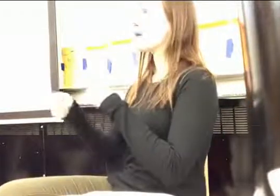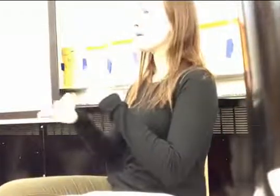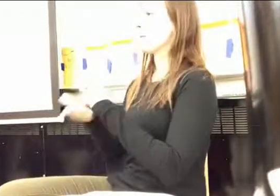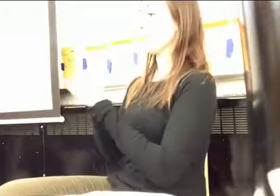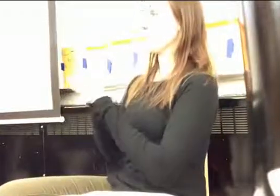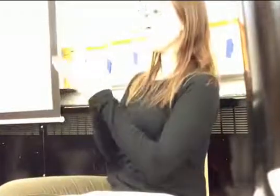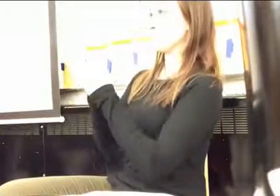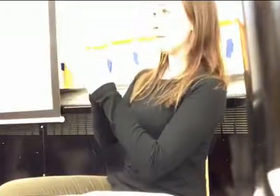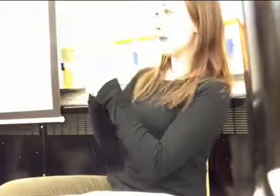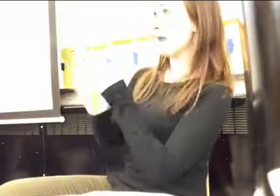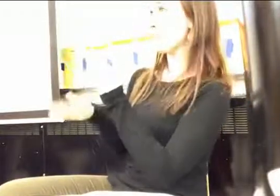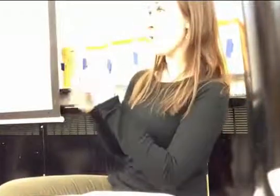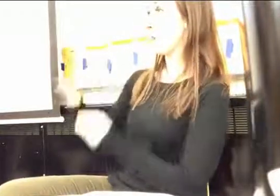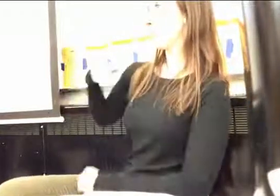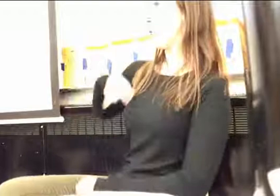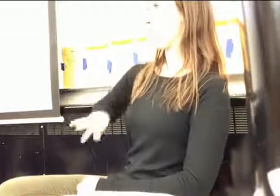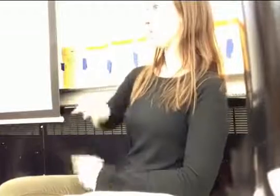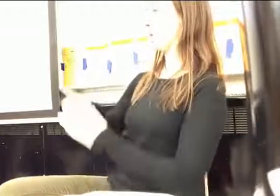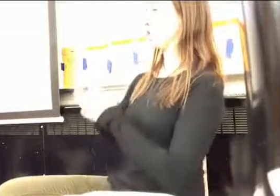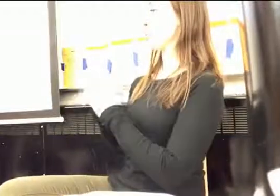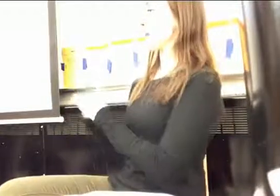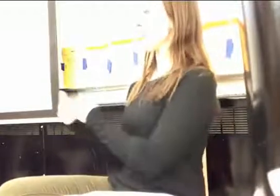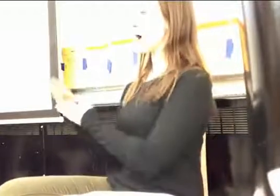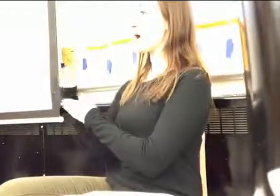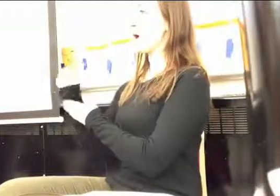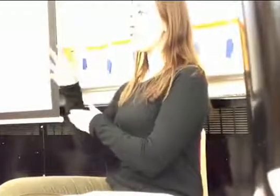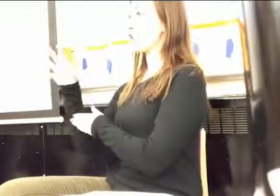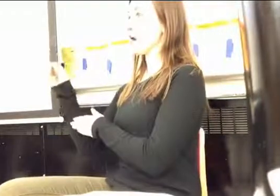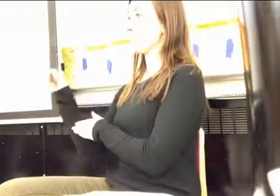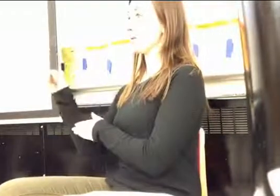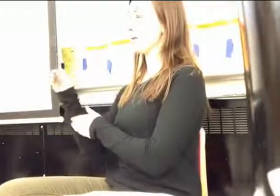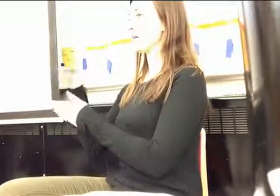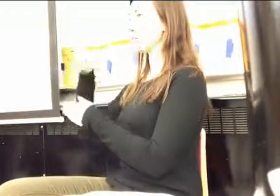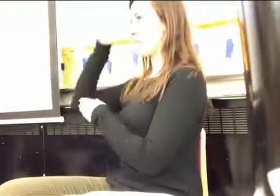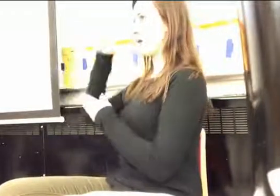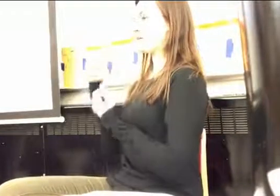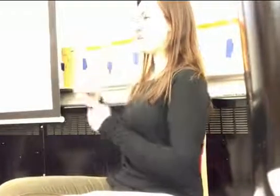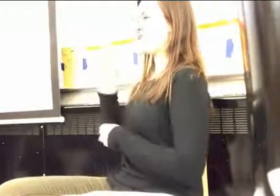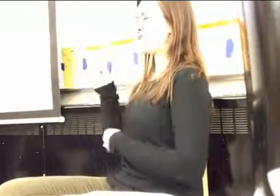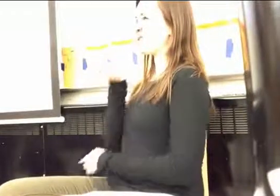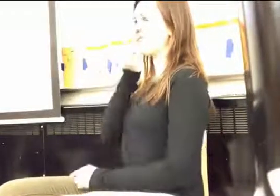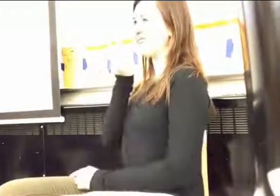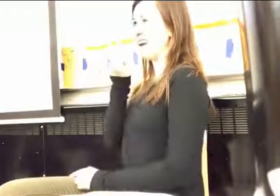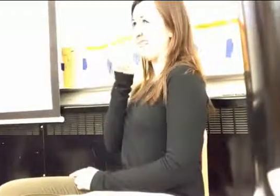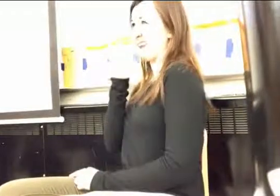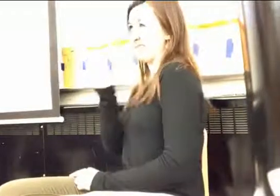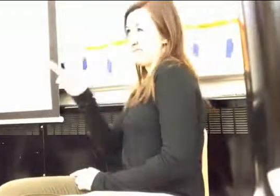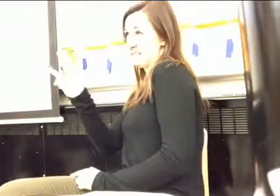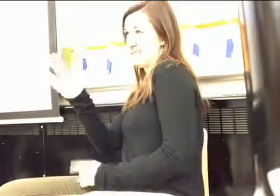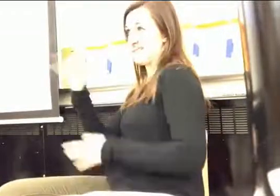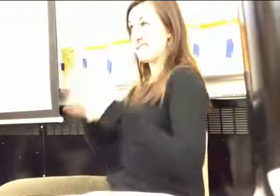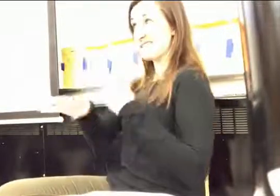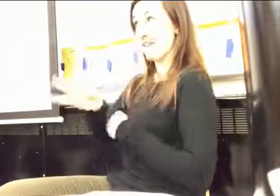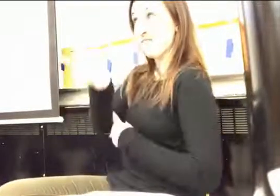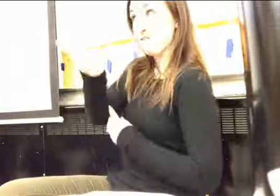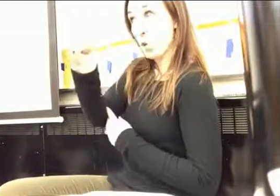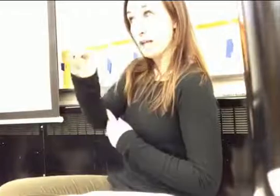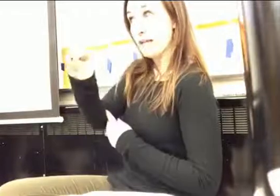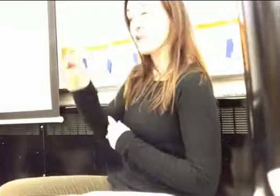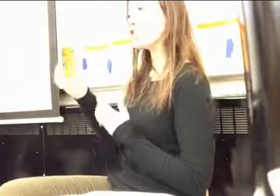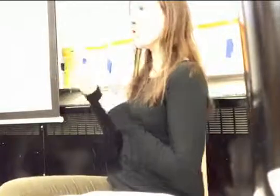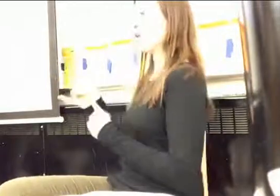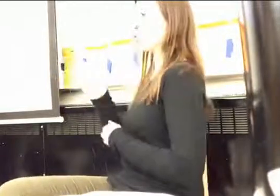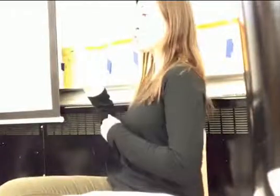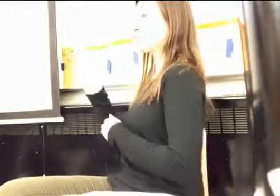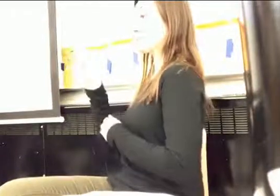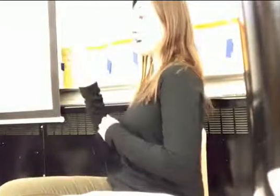profitable and they began buying different things, when these big companies, because now there's only really 6 or so big companies, well now,